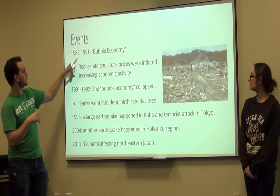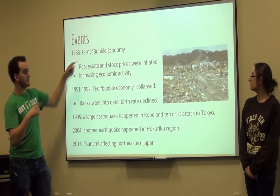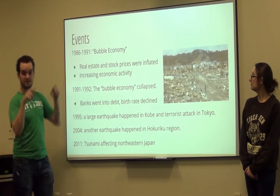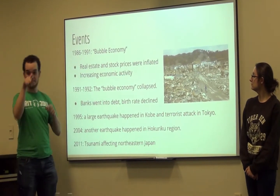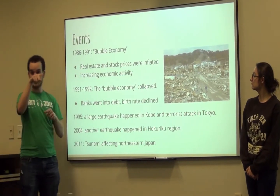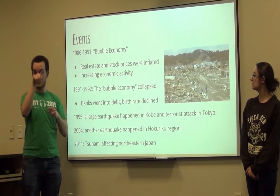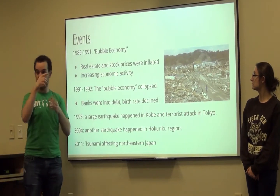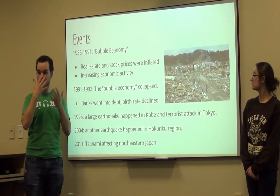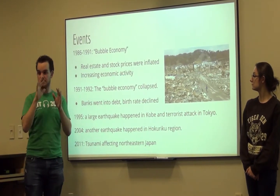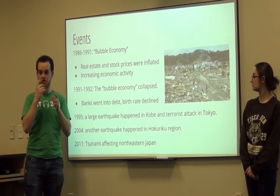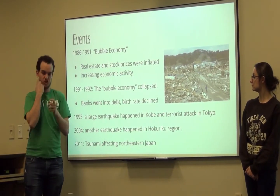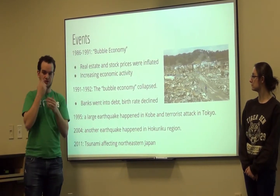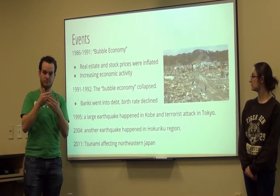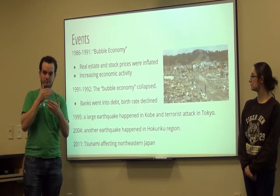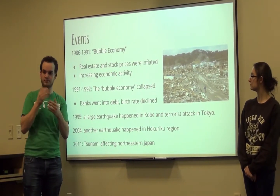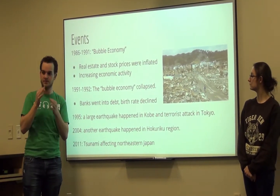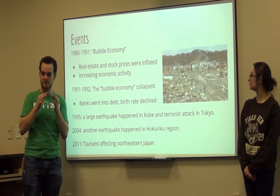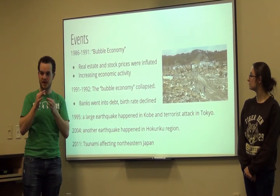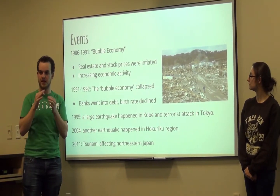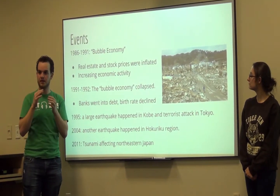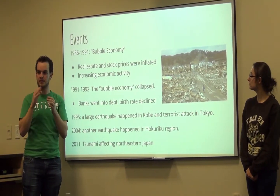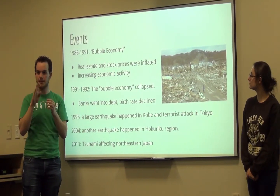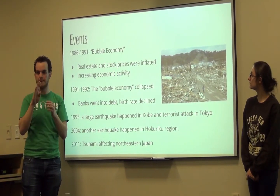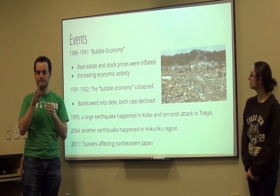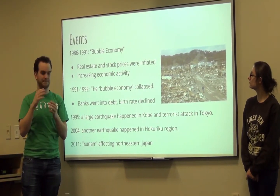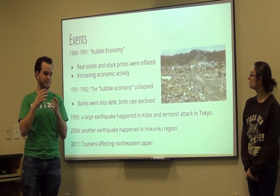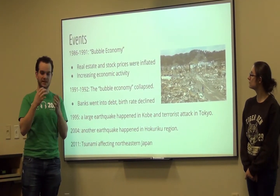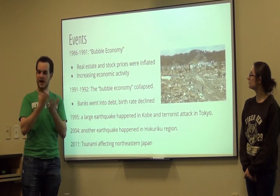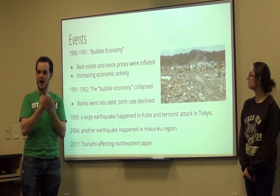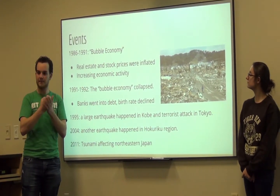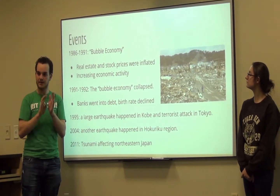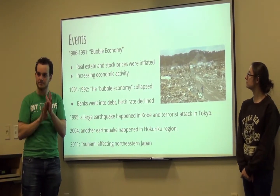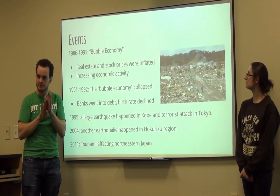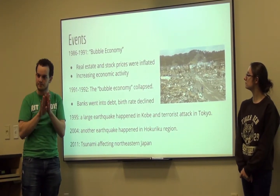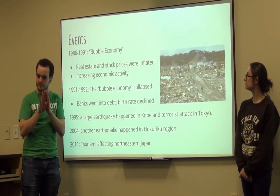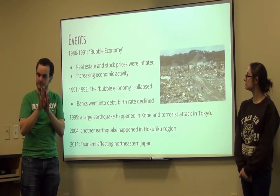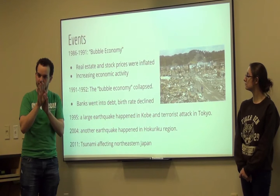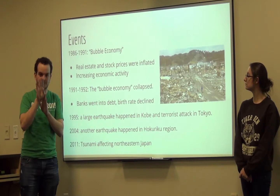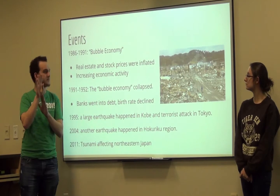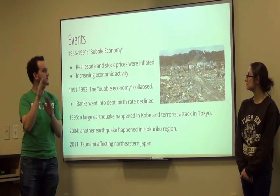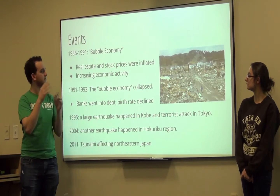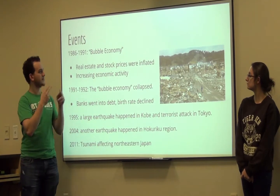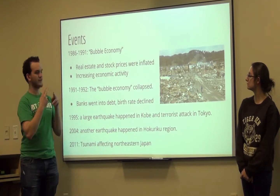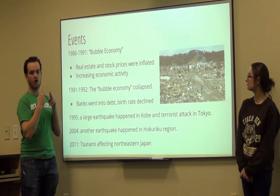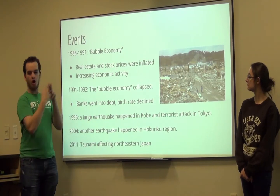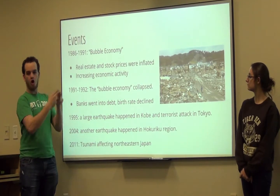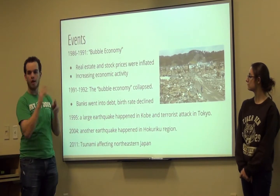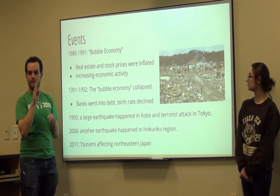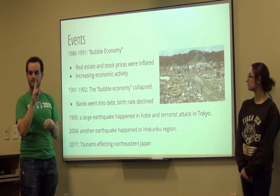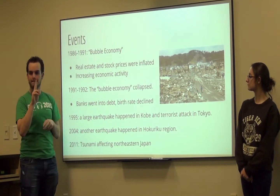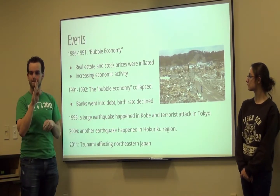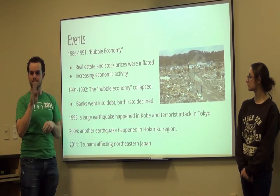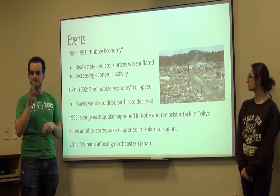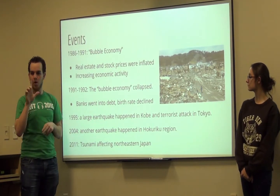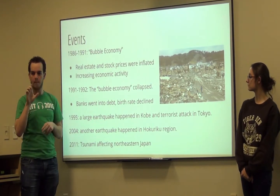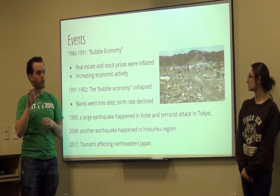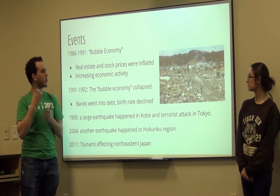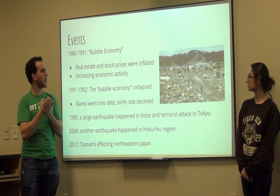during this period. The previous group just kind of talked about the economy developing during that time,